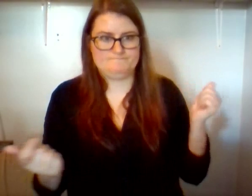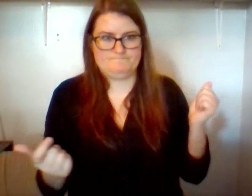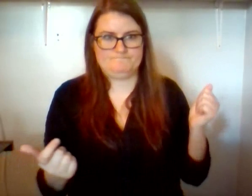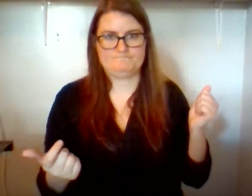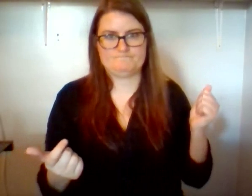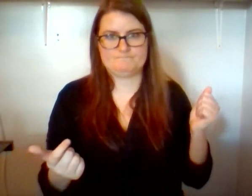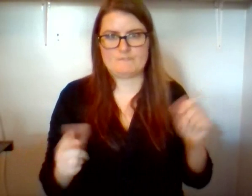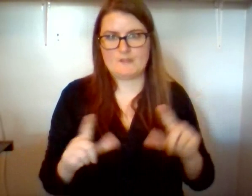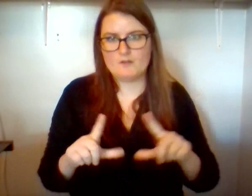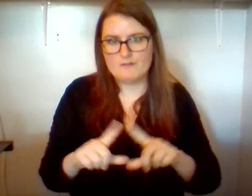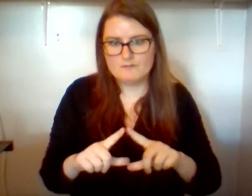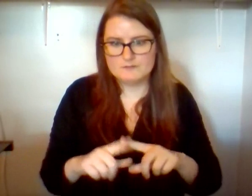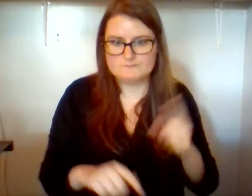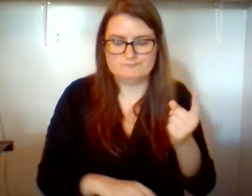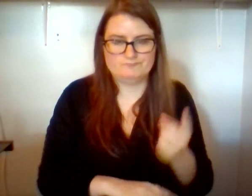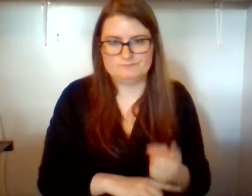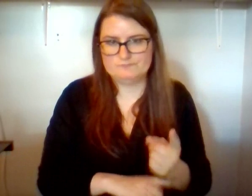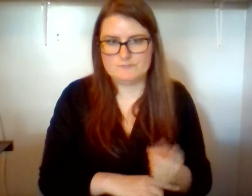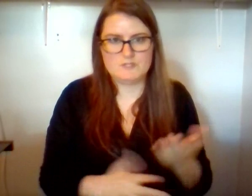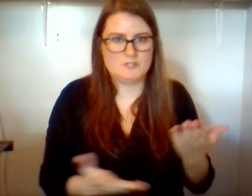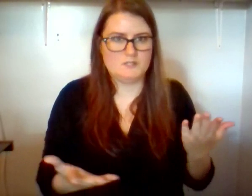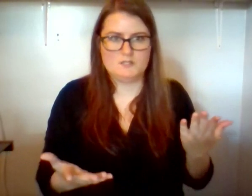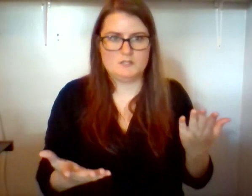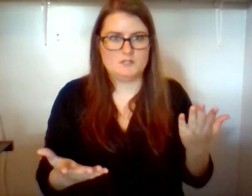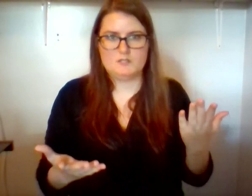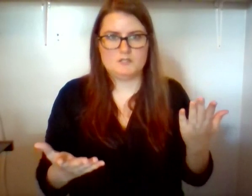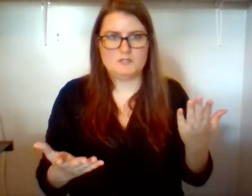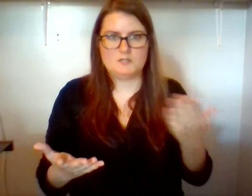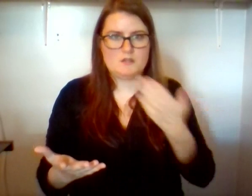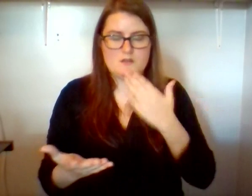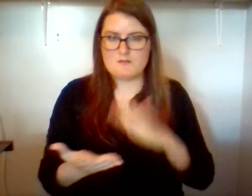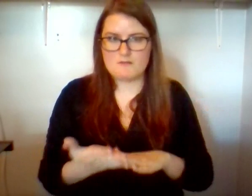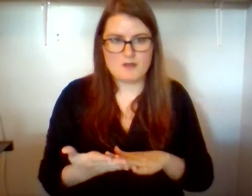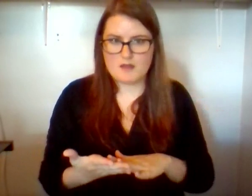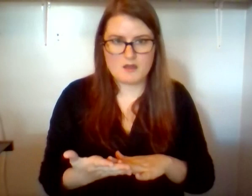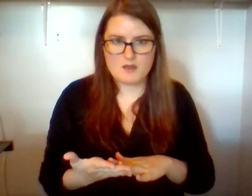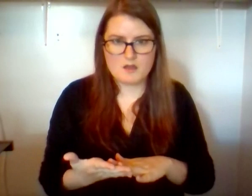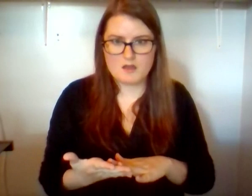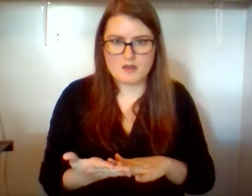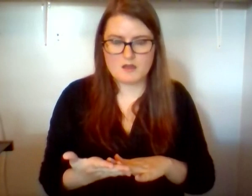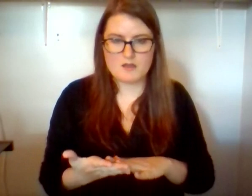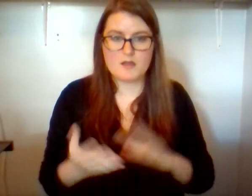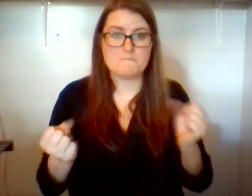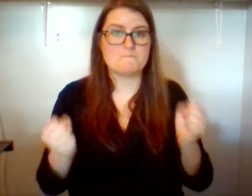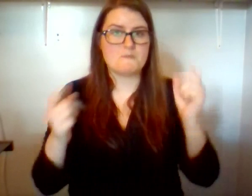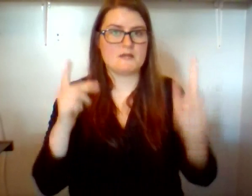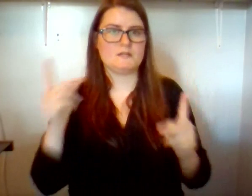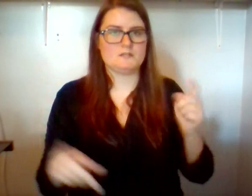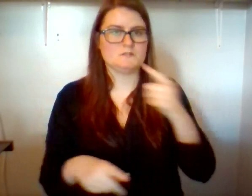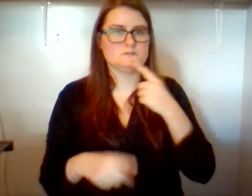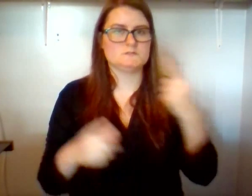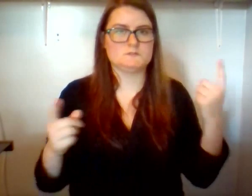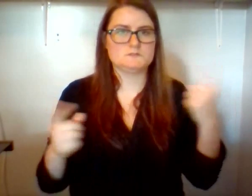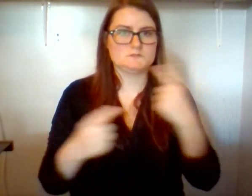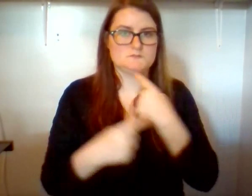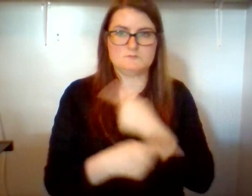touching genitals is just not sexual for us. It's not going anywhere. That's just crazy. It was designed to